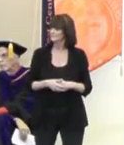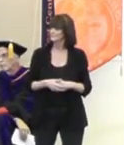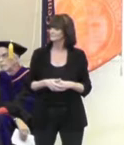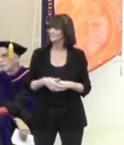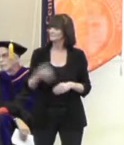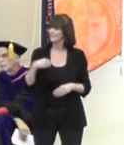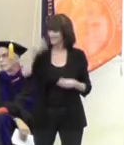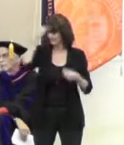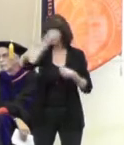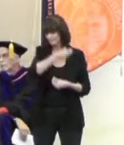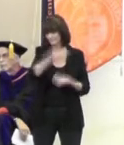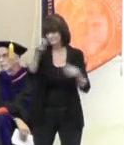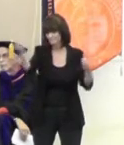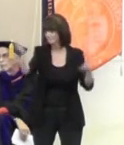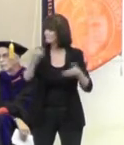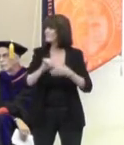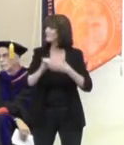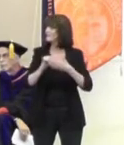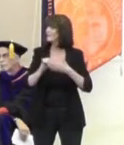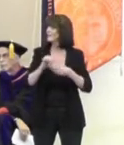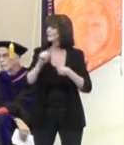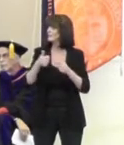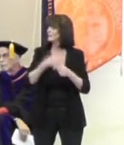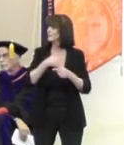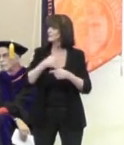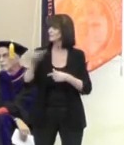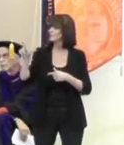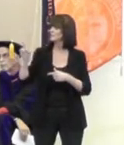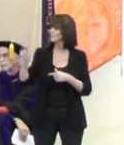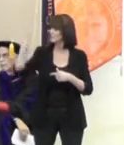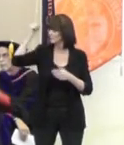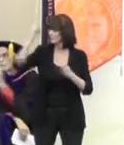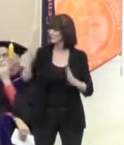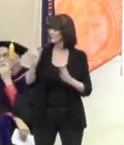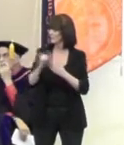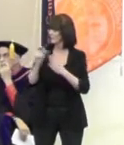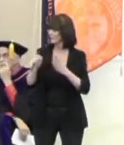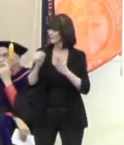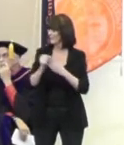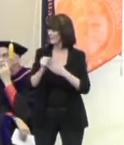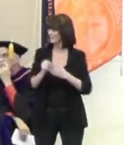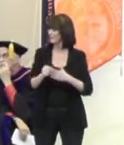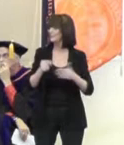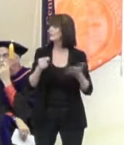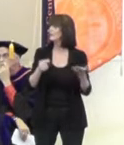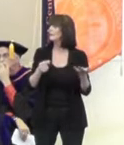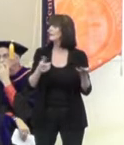May I tell you that back when I was lieutenant governor, one of those terms,